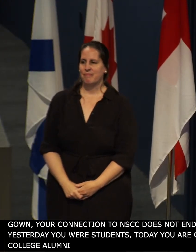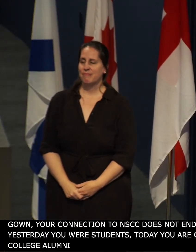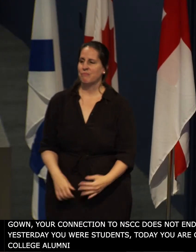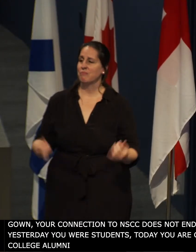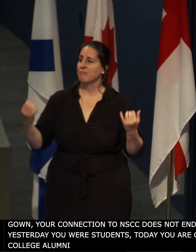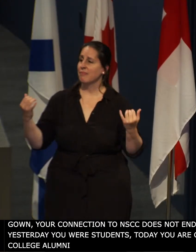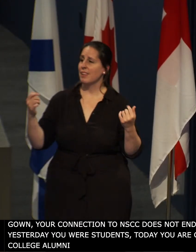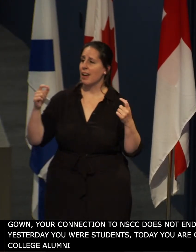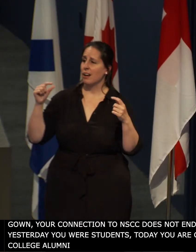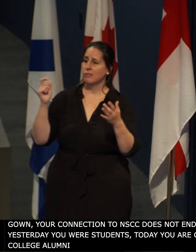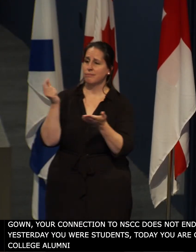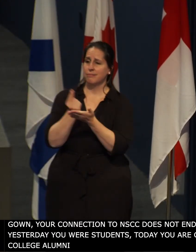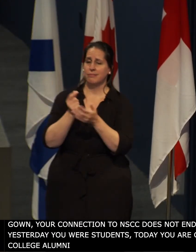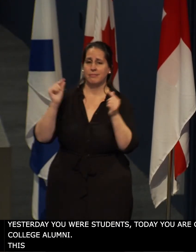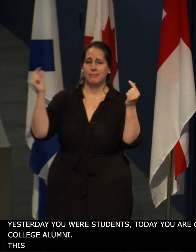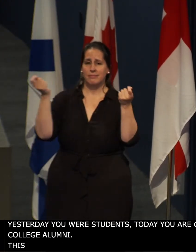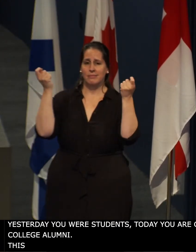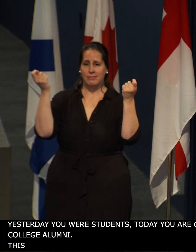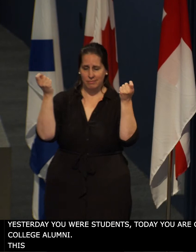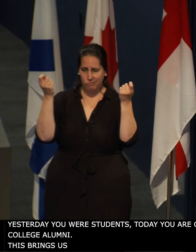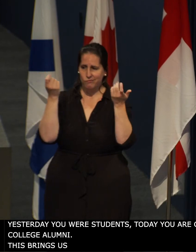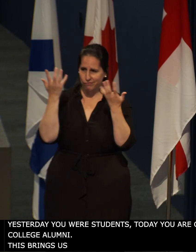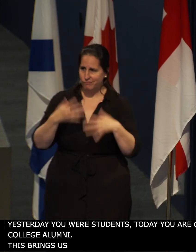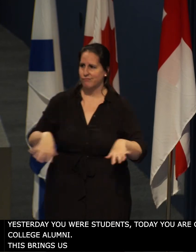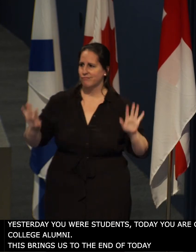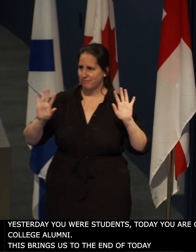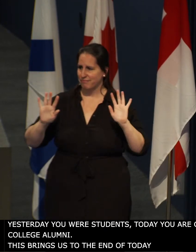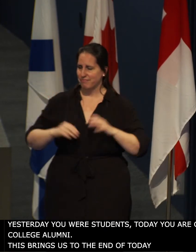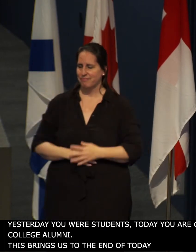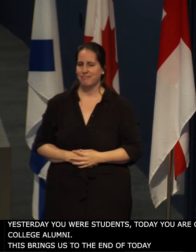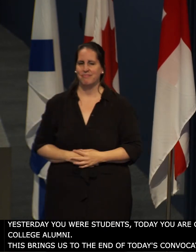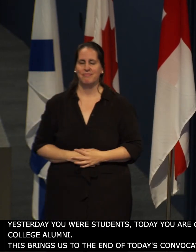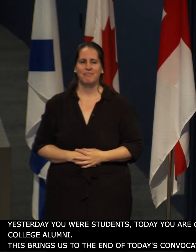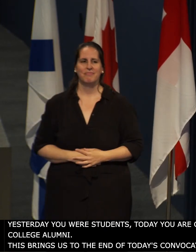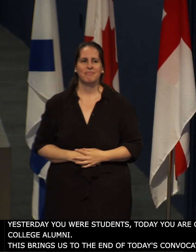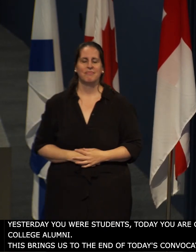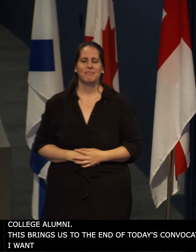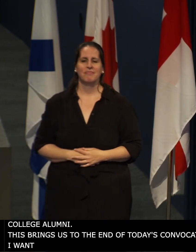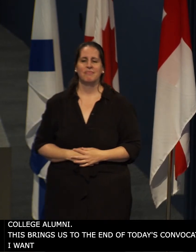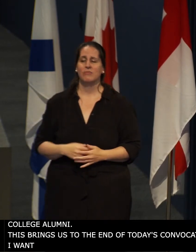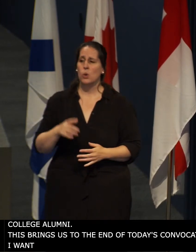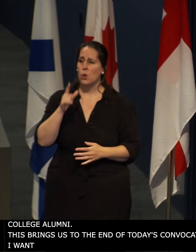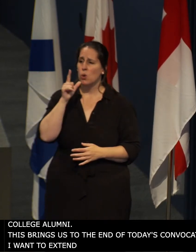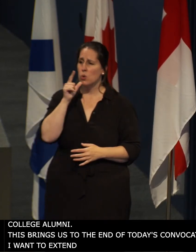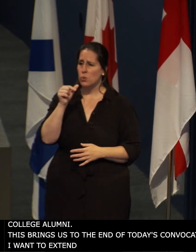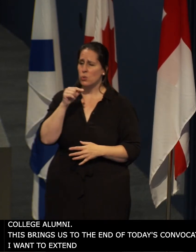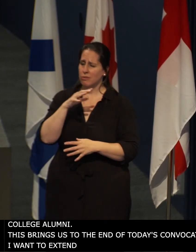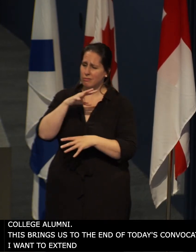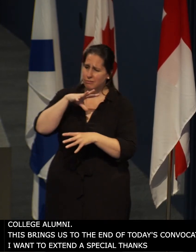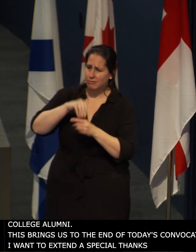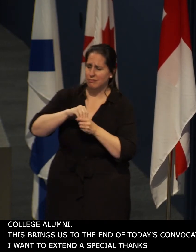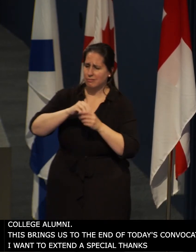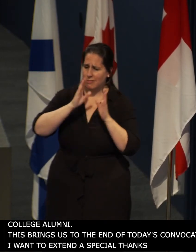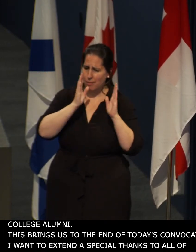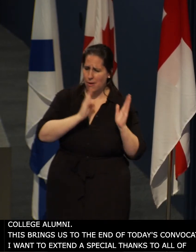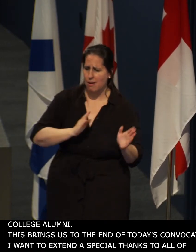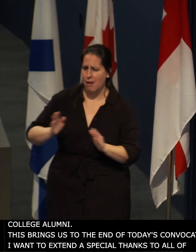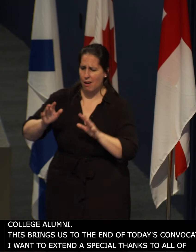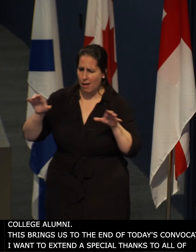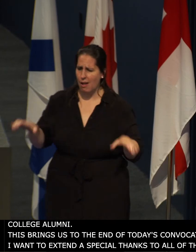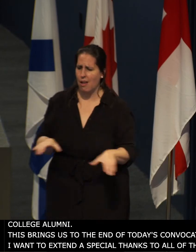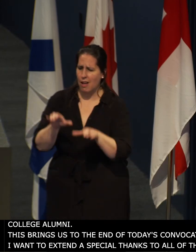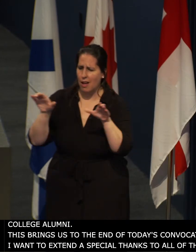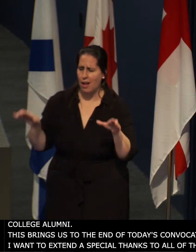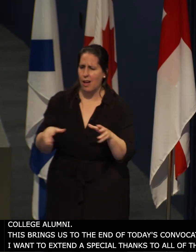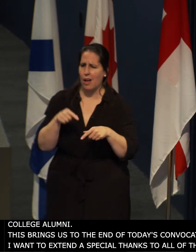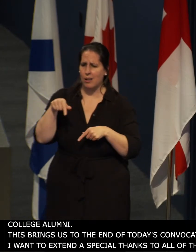This brings us to the end of today's convocation proceedings. I want to extend a special thanks to all of those colleagues who contributed to making this